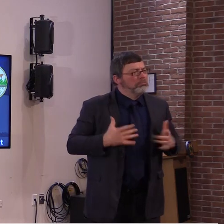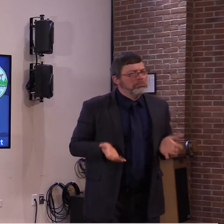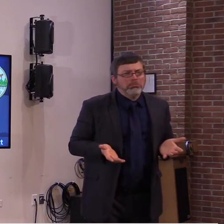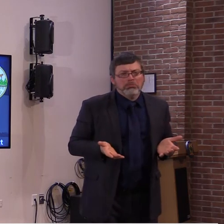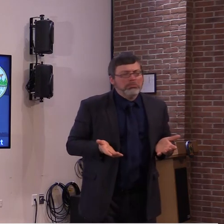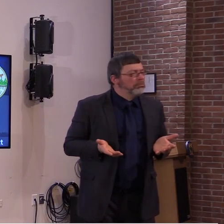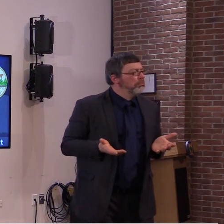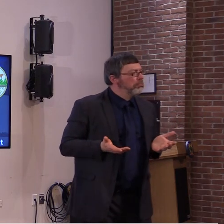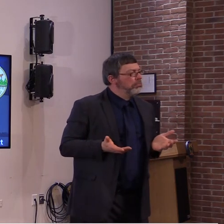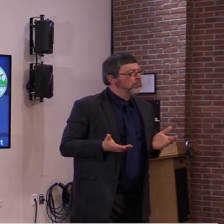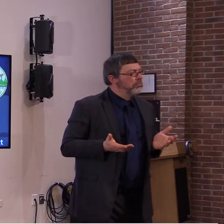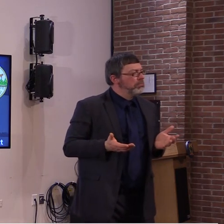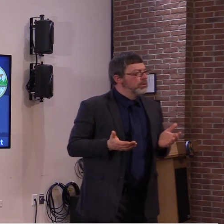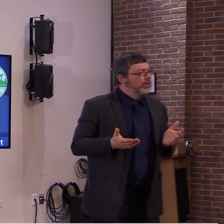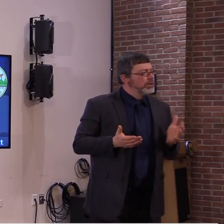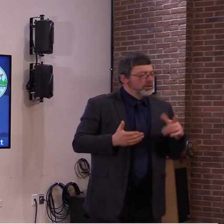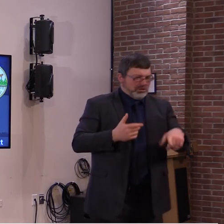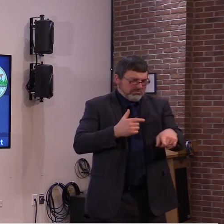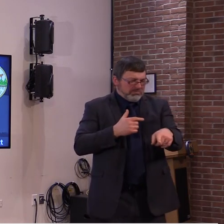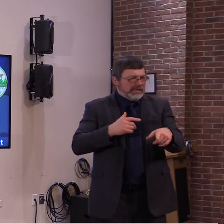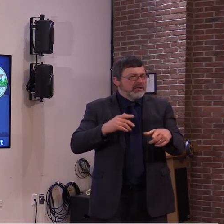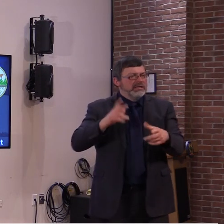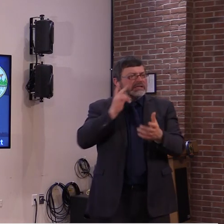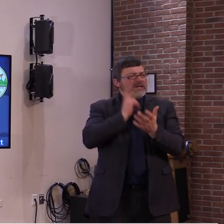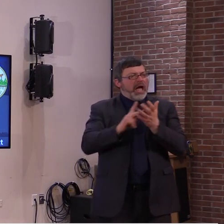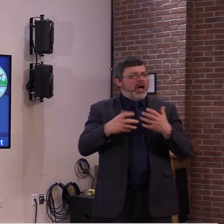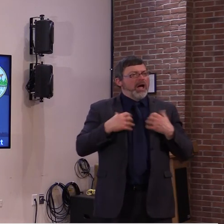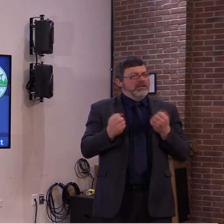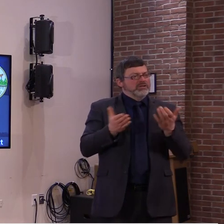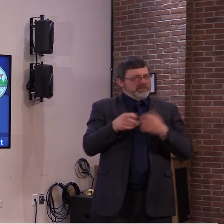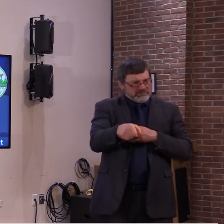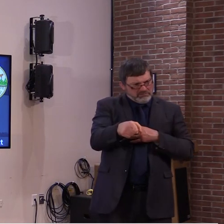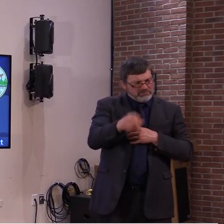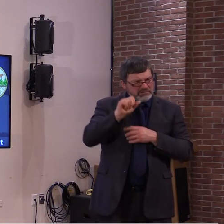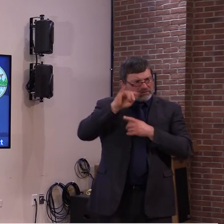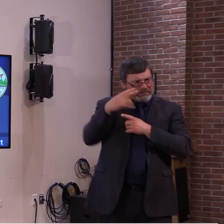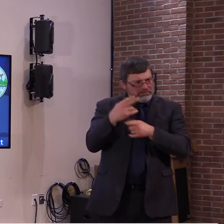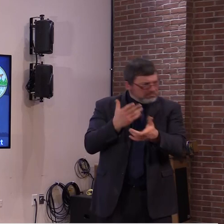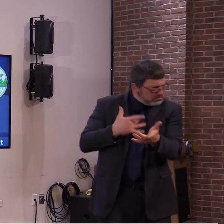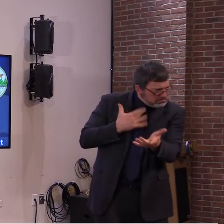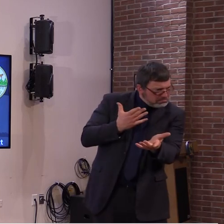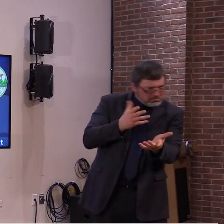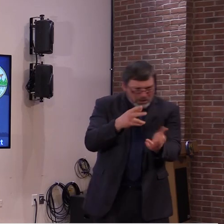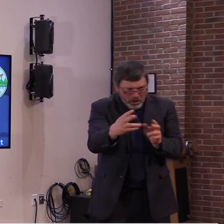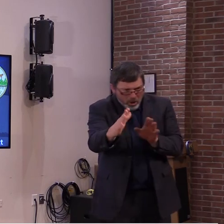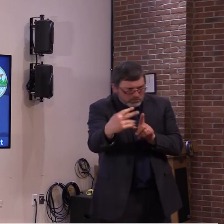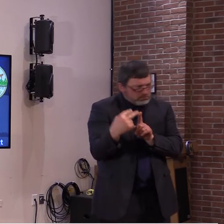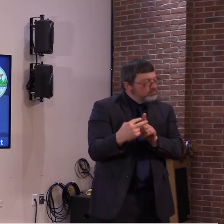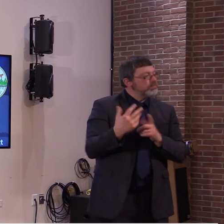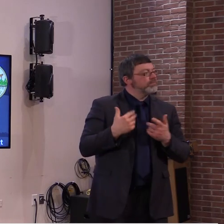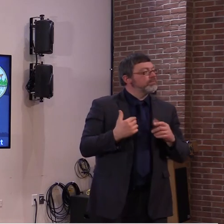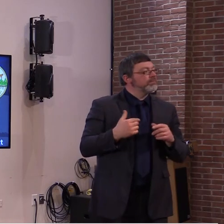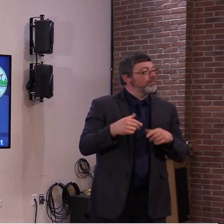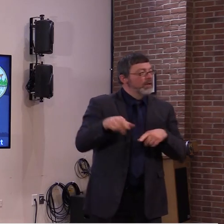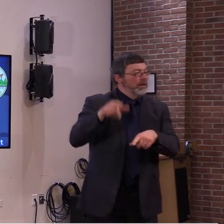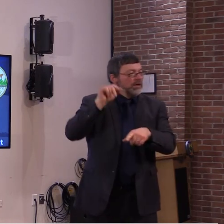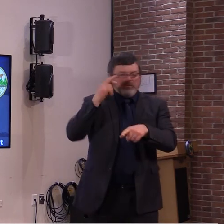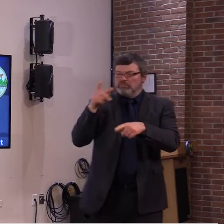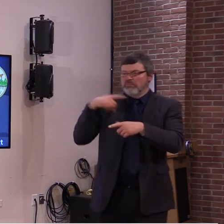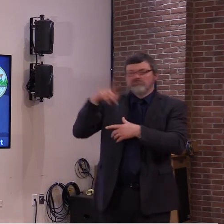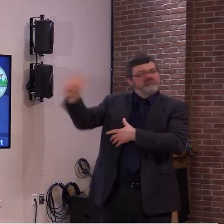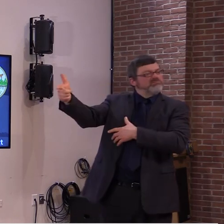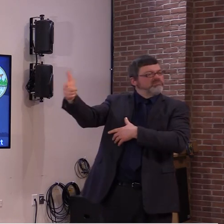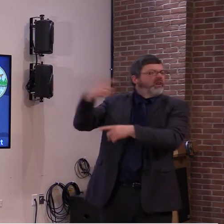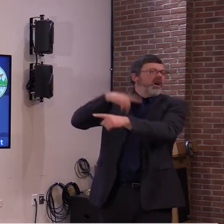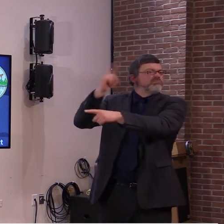Yeah, Governor, you hit it on the head here. I mean, let's put this in context. We're one of the leaders in the nation in terms